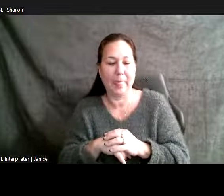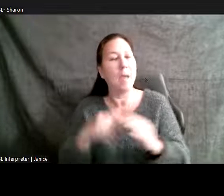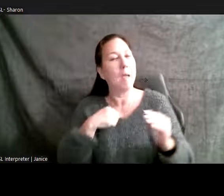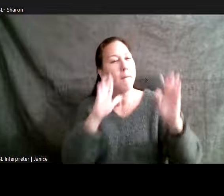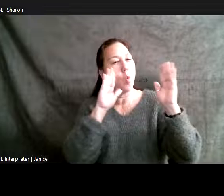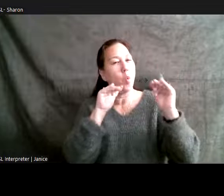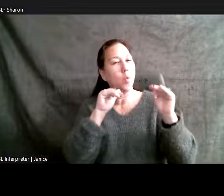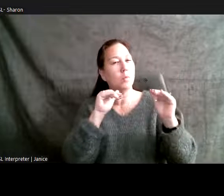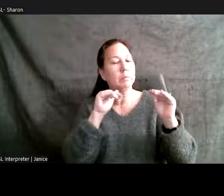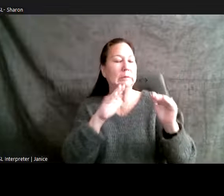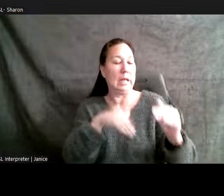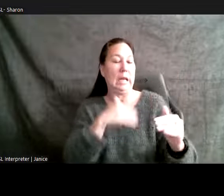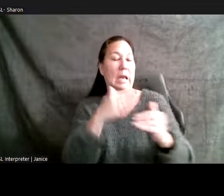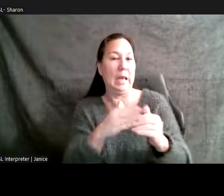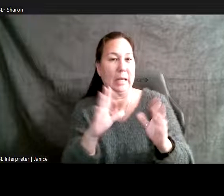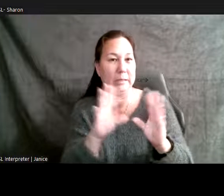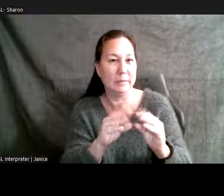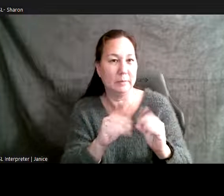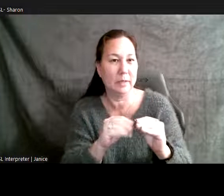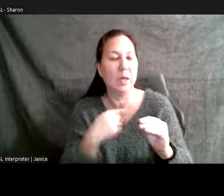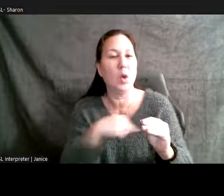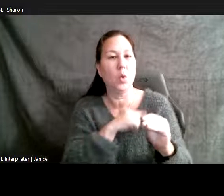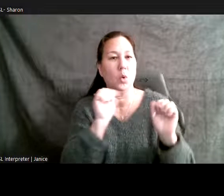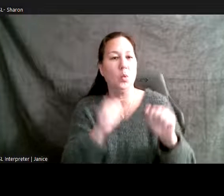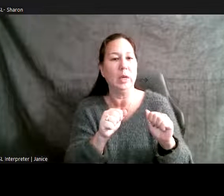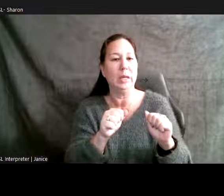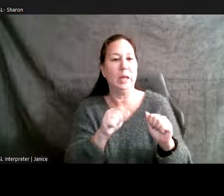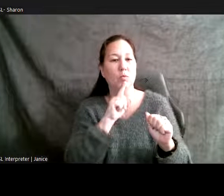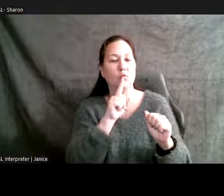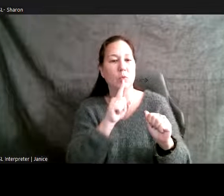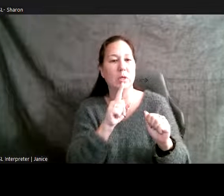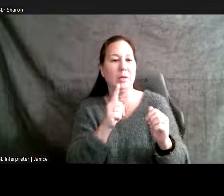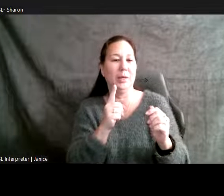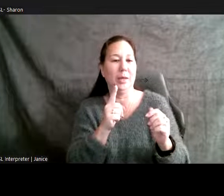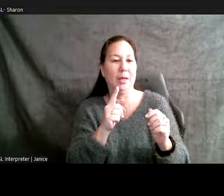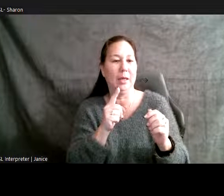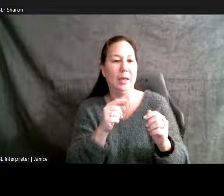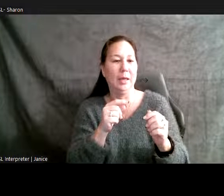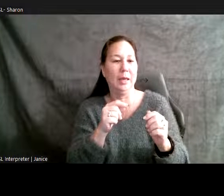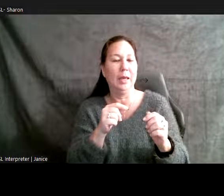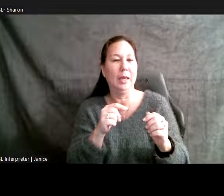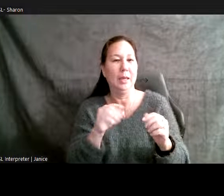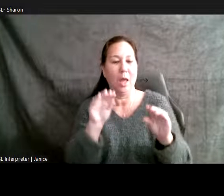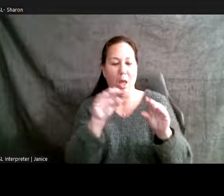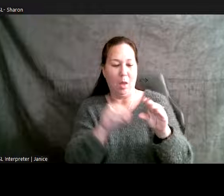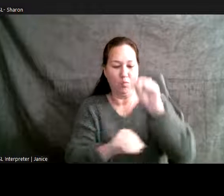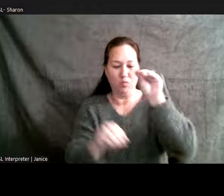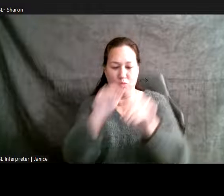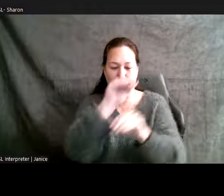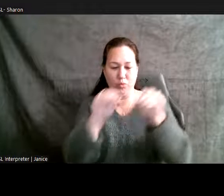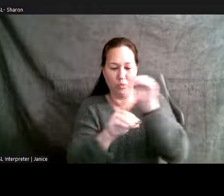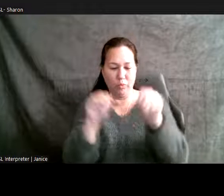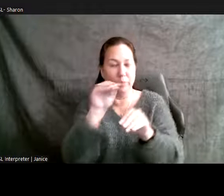able to parse those topics out in a way that can move us forward. So just as